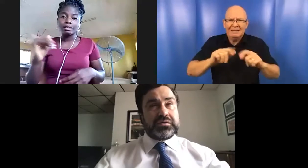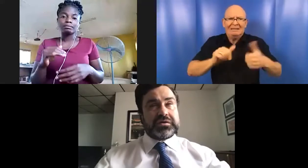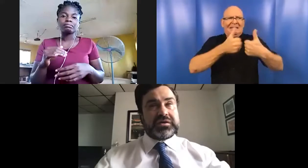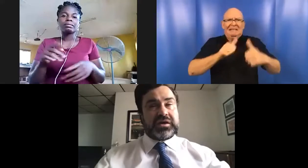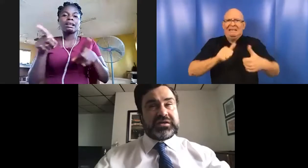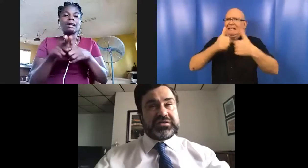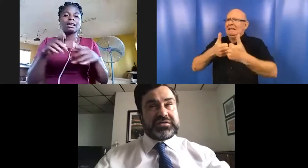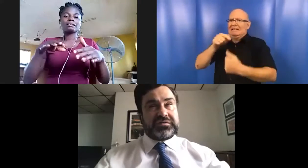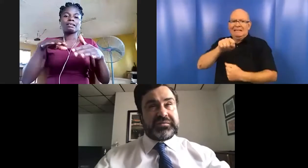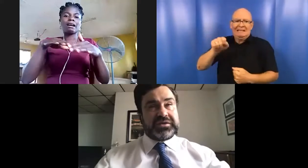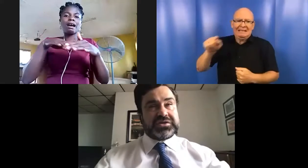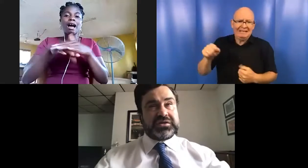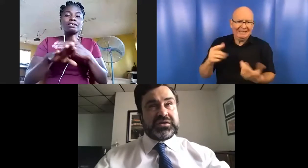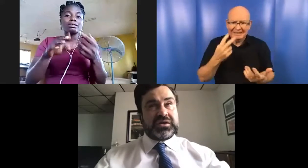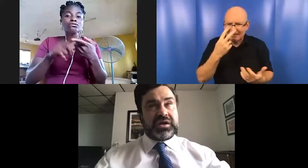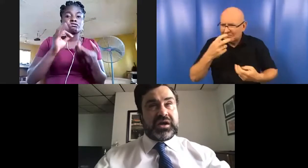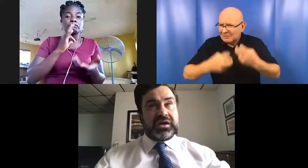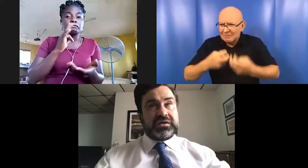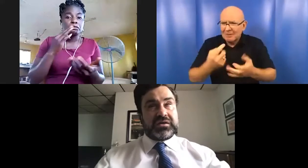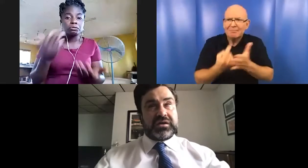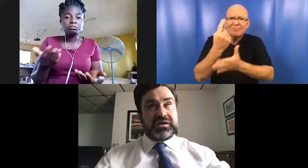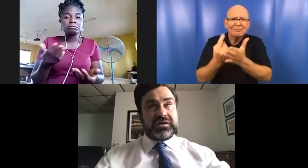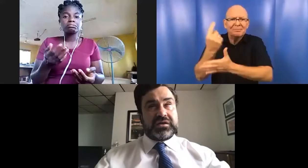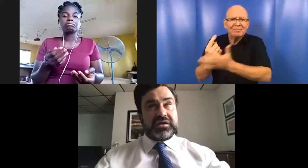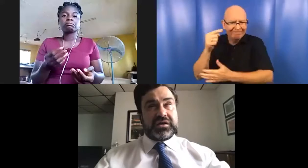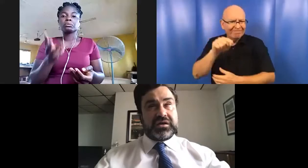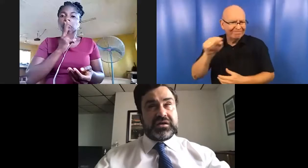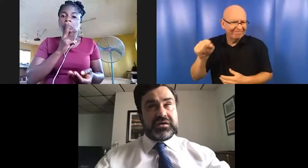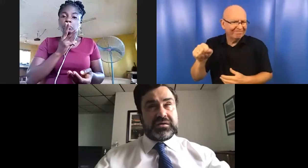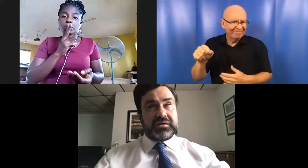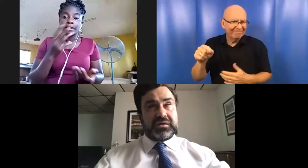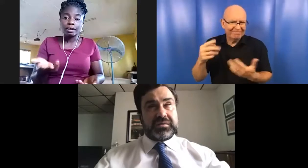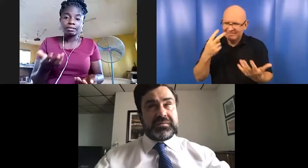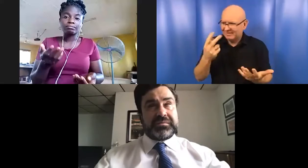to water, access to information, and the